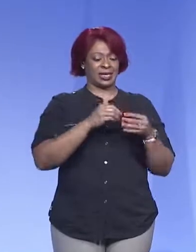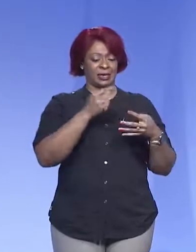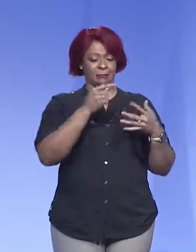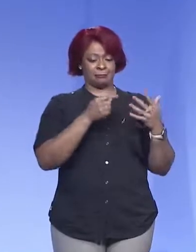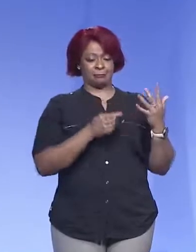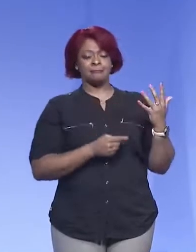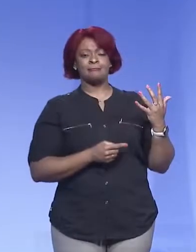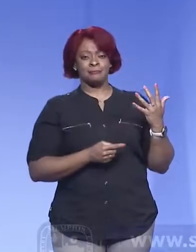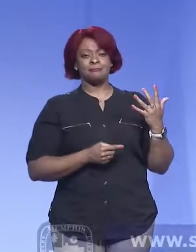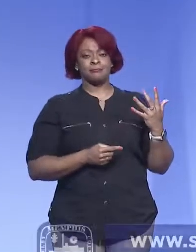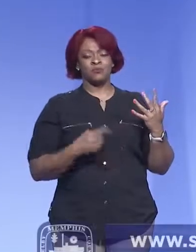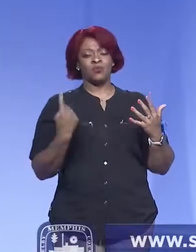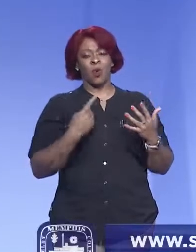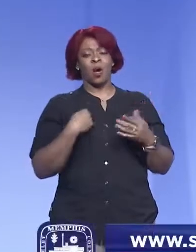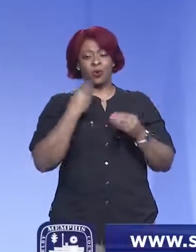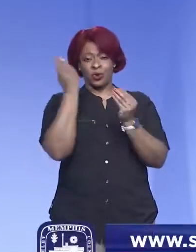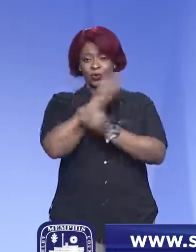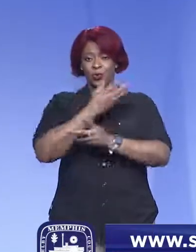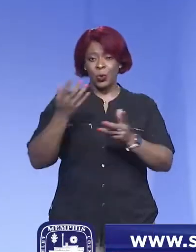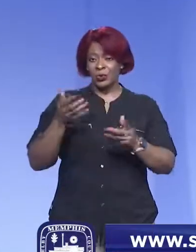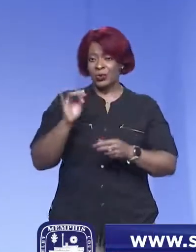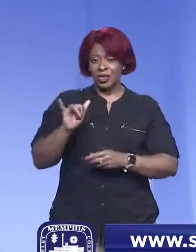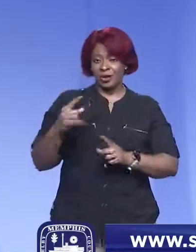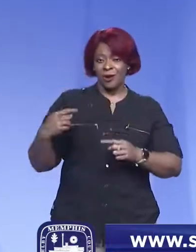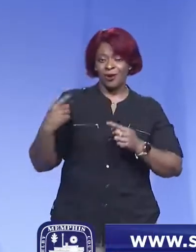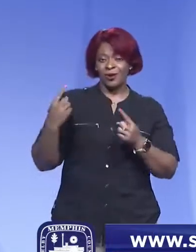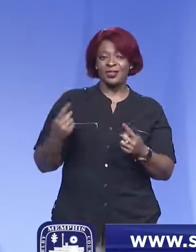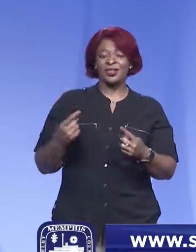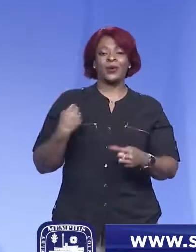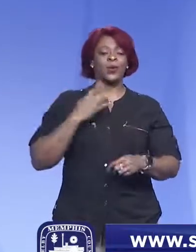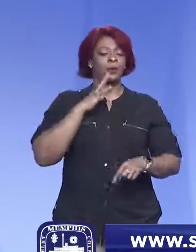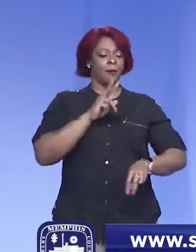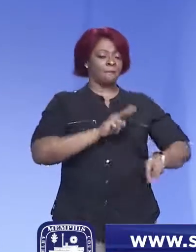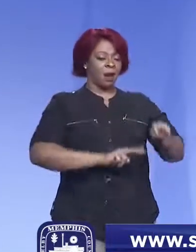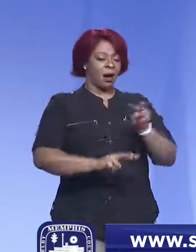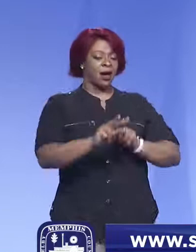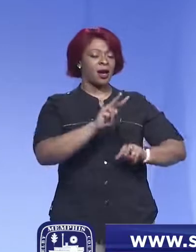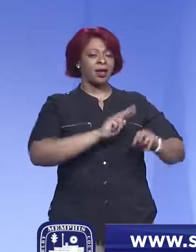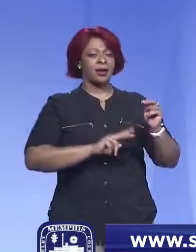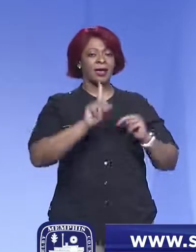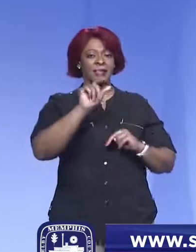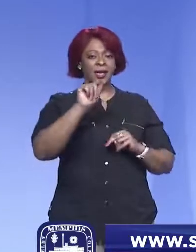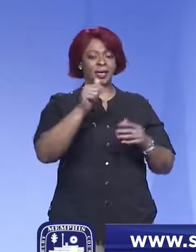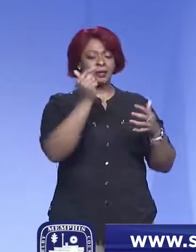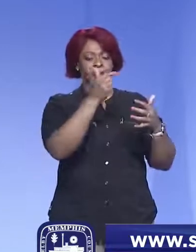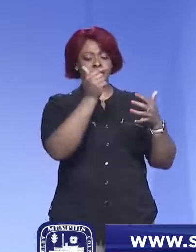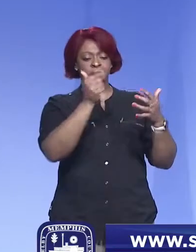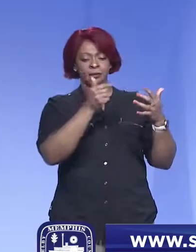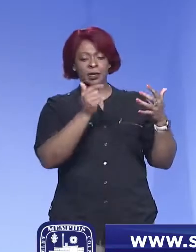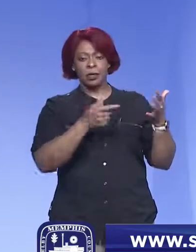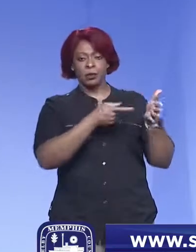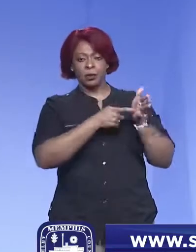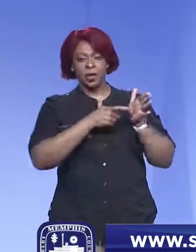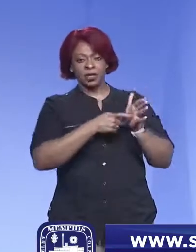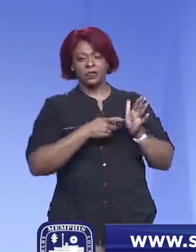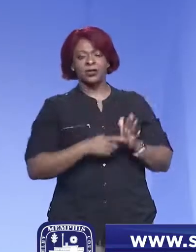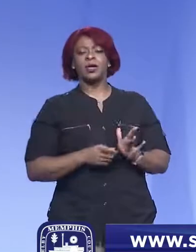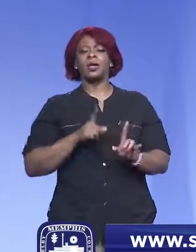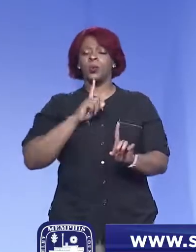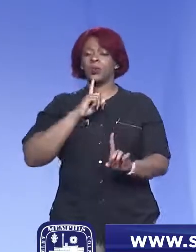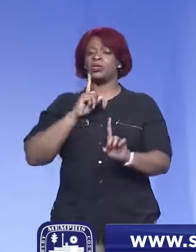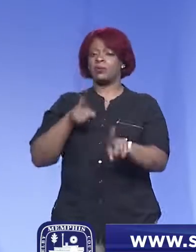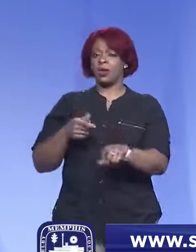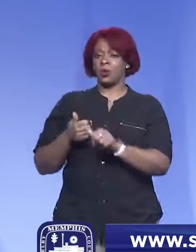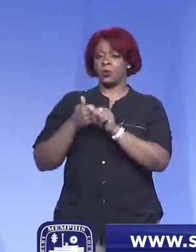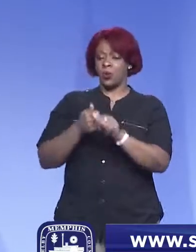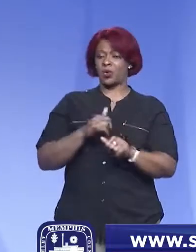always told you, that we would monitor the data and respond according